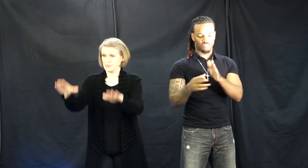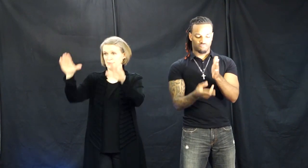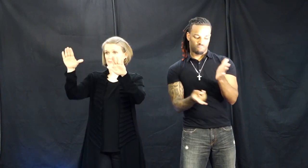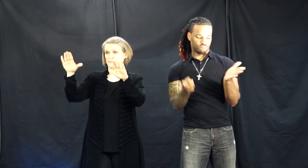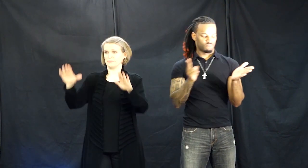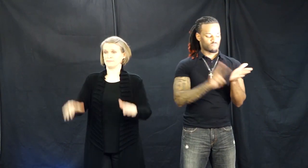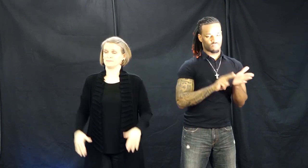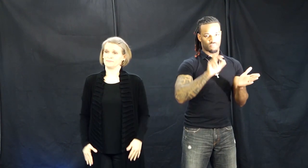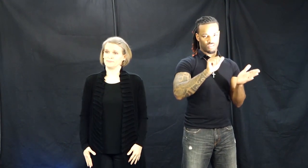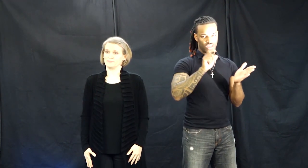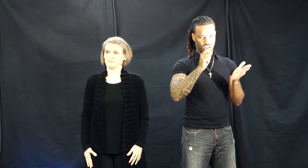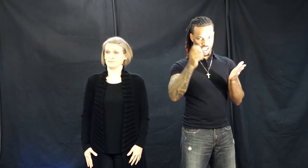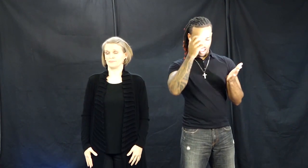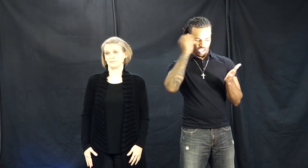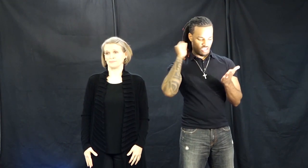servant, A.Ham.